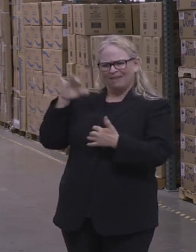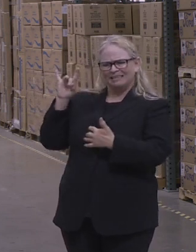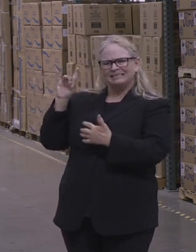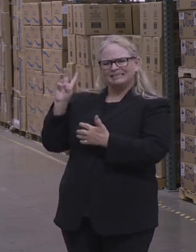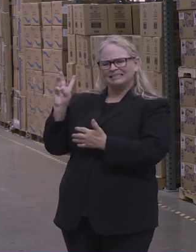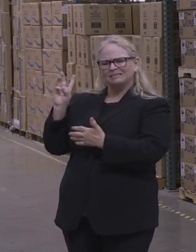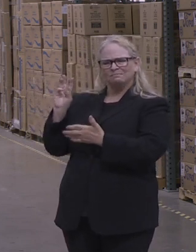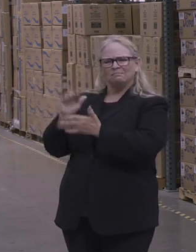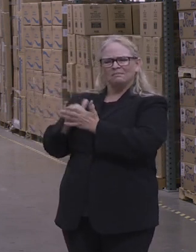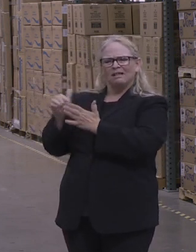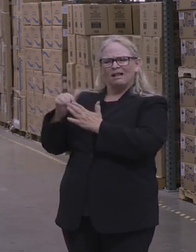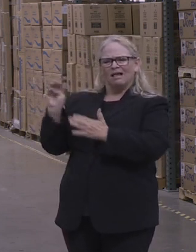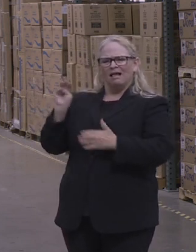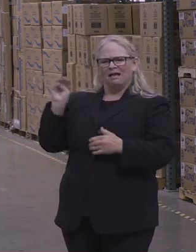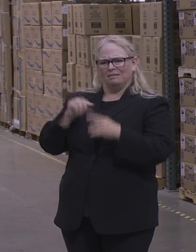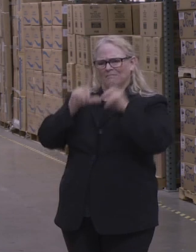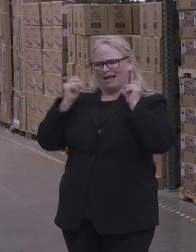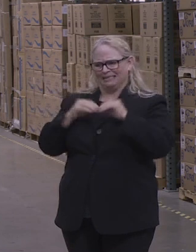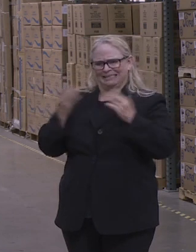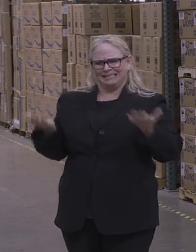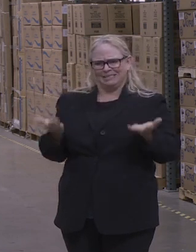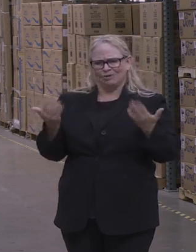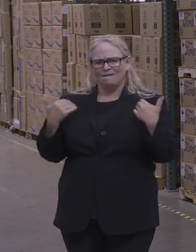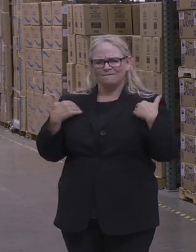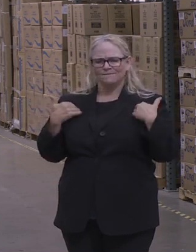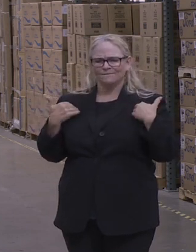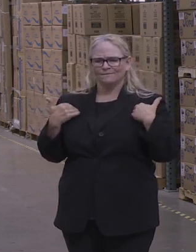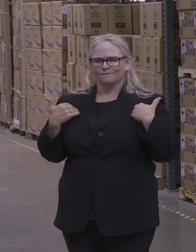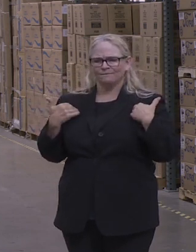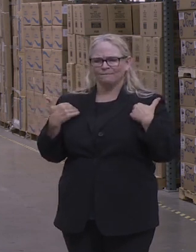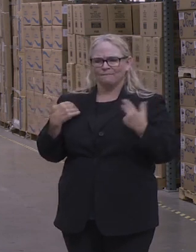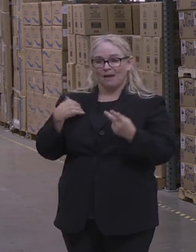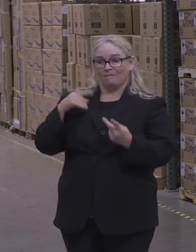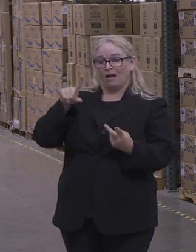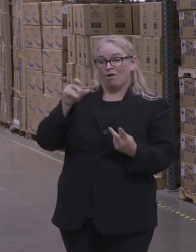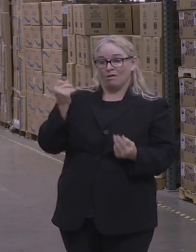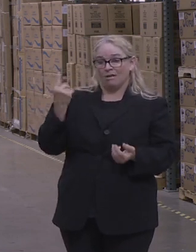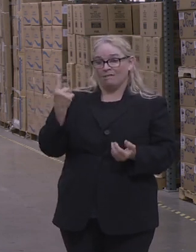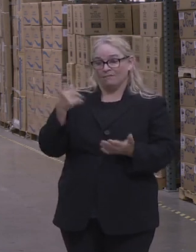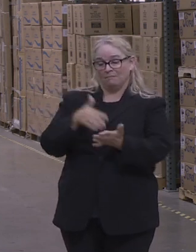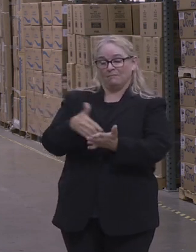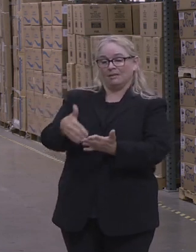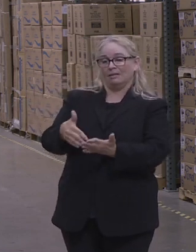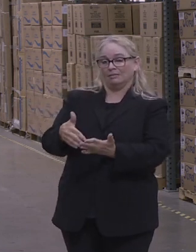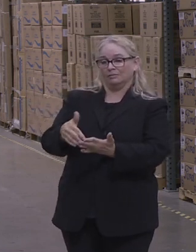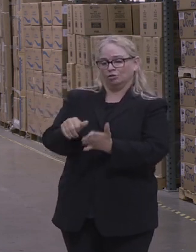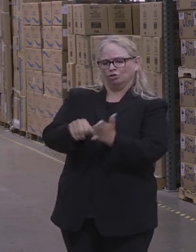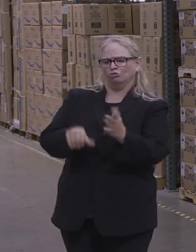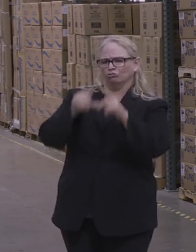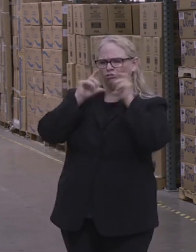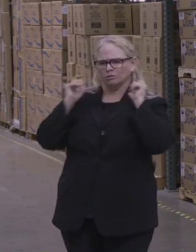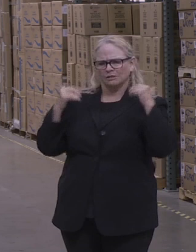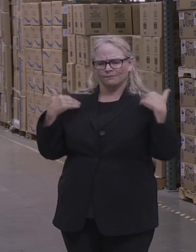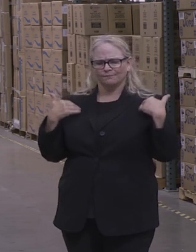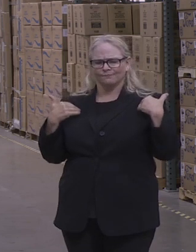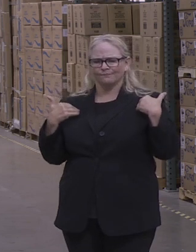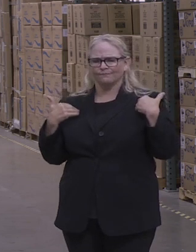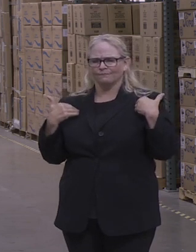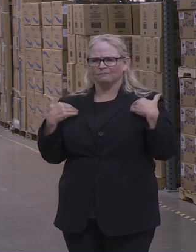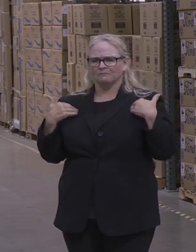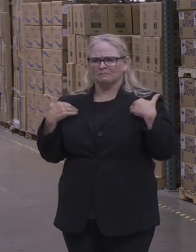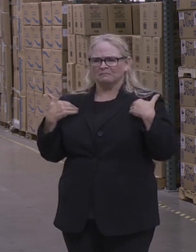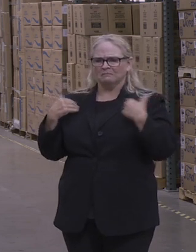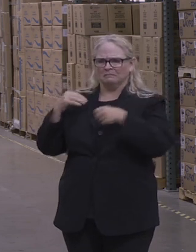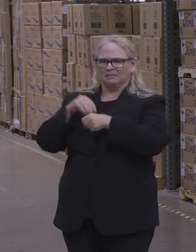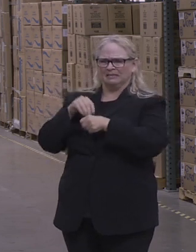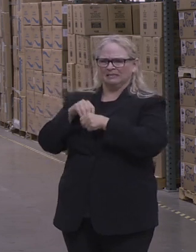N95 masks in inventory today. We have 111 million surgical and procedure masks in inventory today. You can